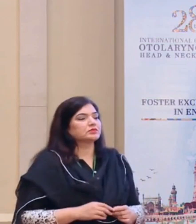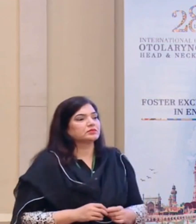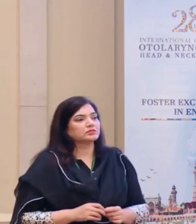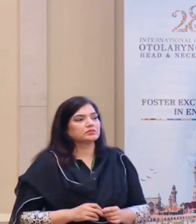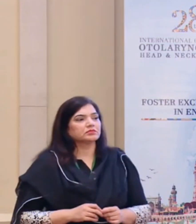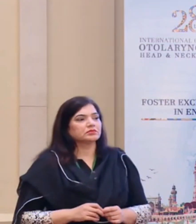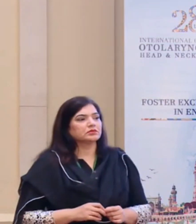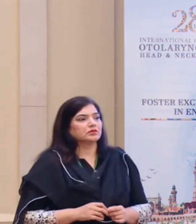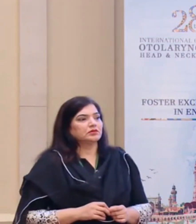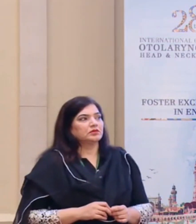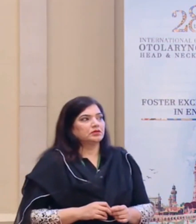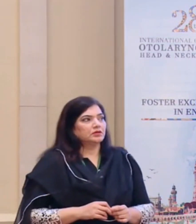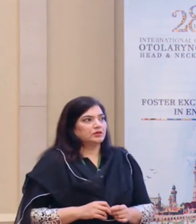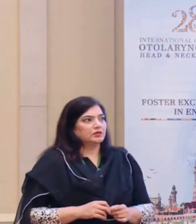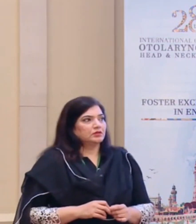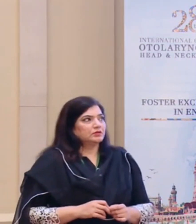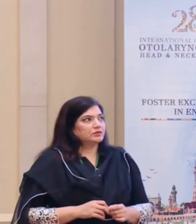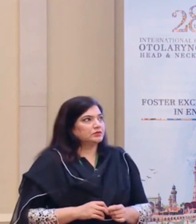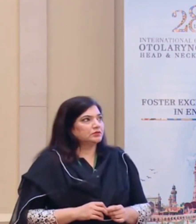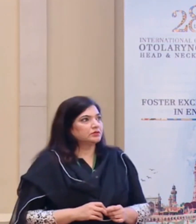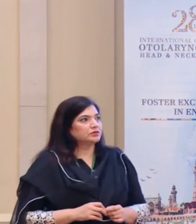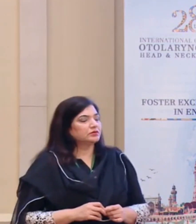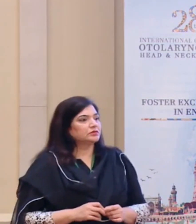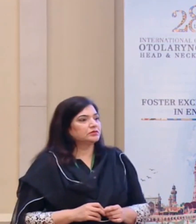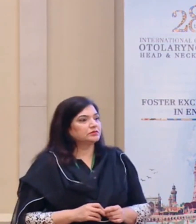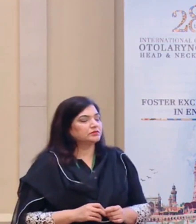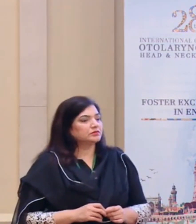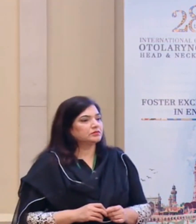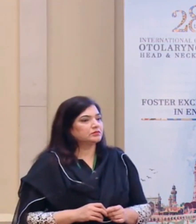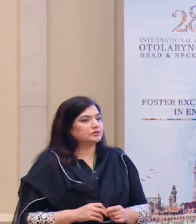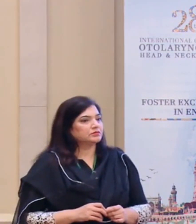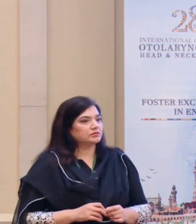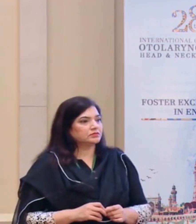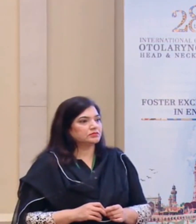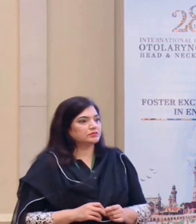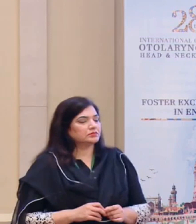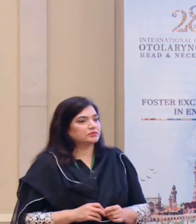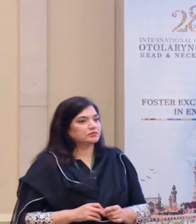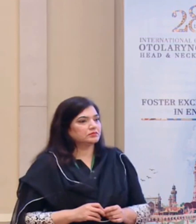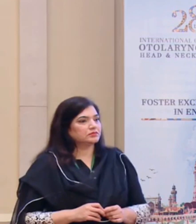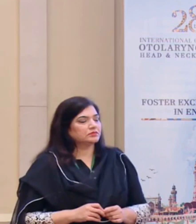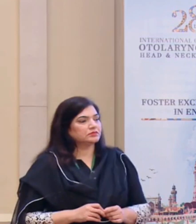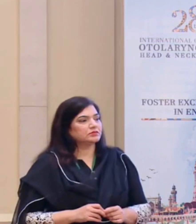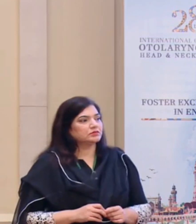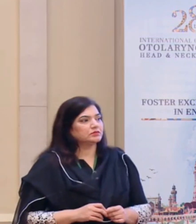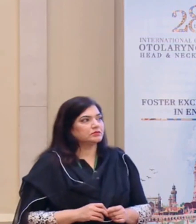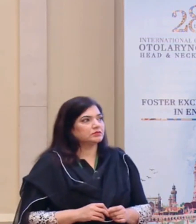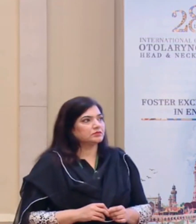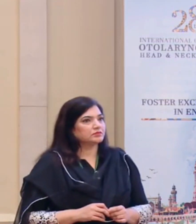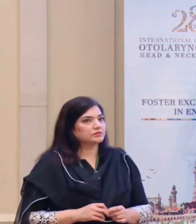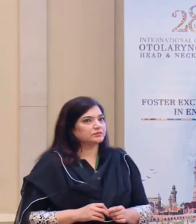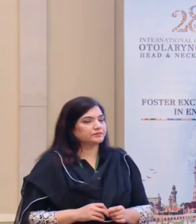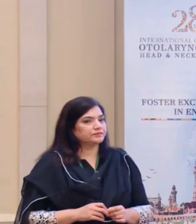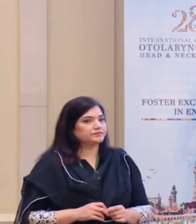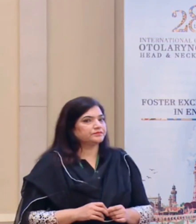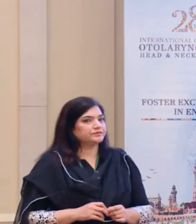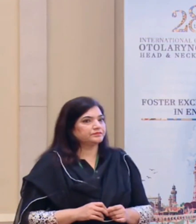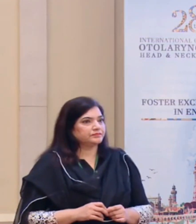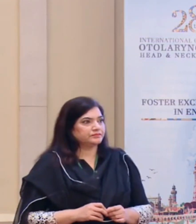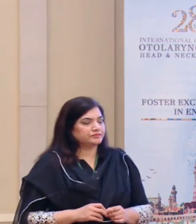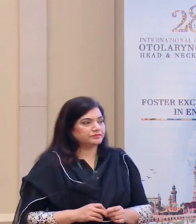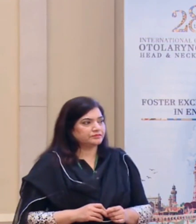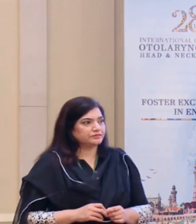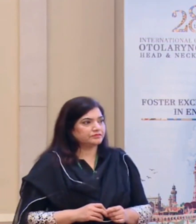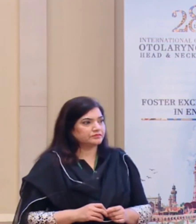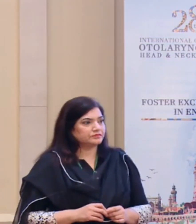below indicates, we open the dura and deal with the intracranial component via a transjugular approach. So